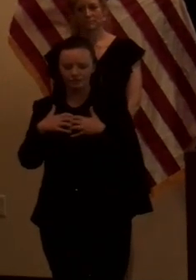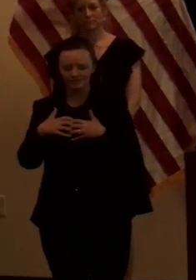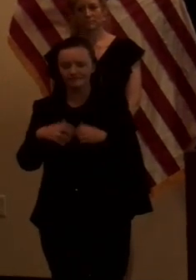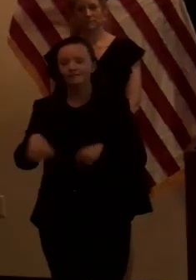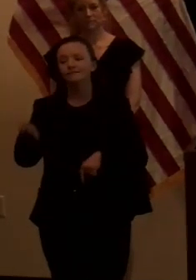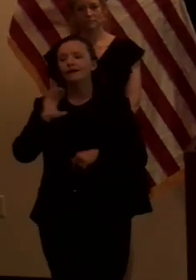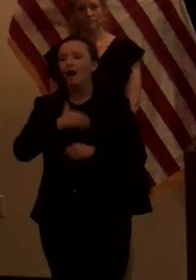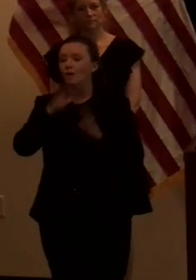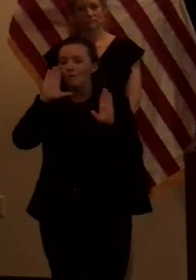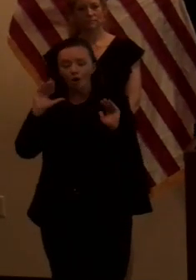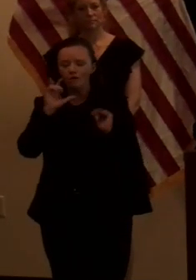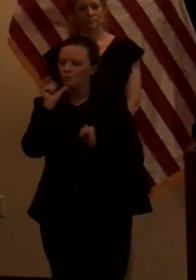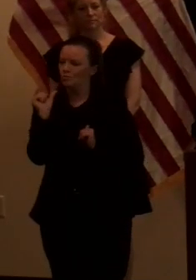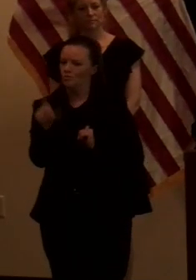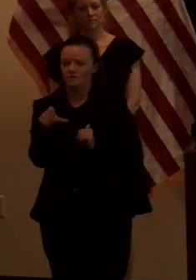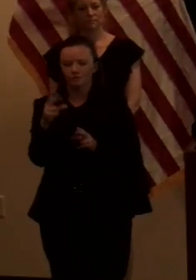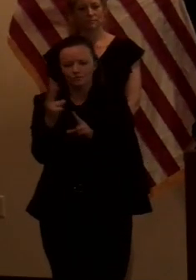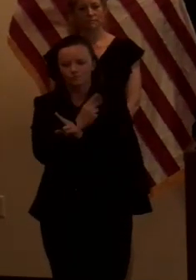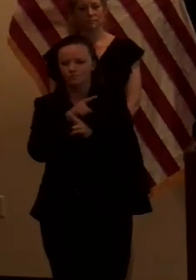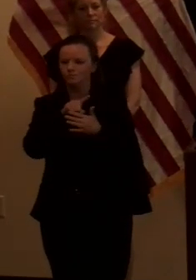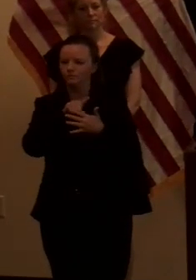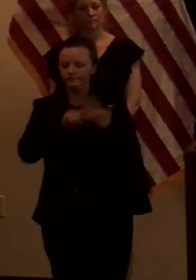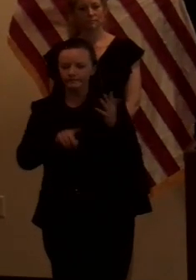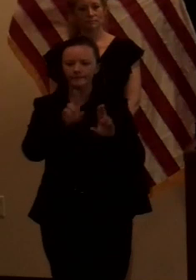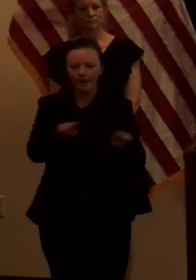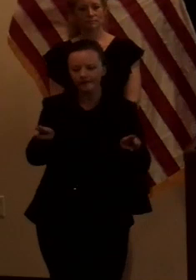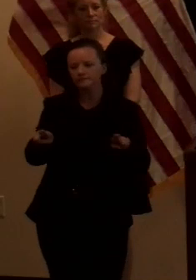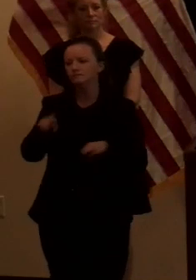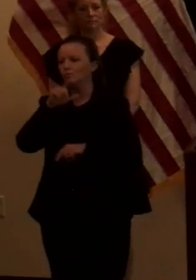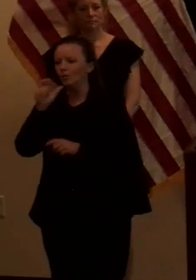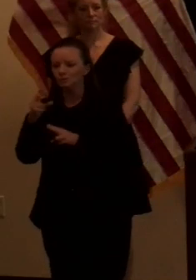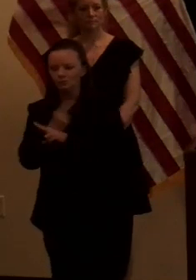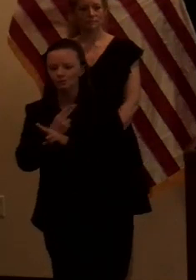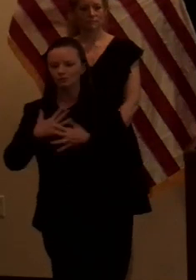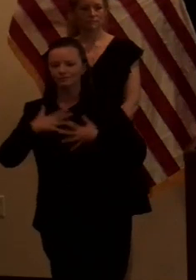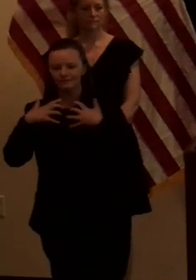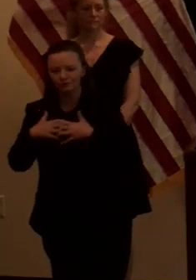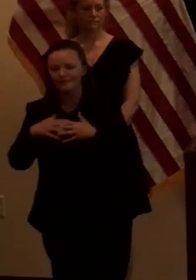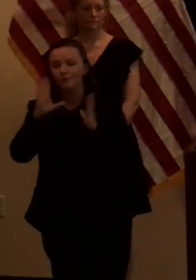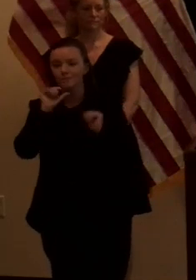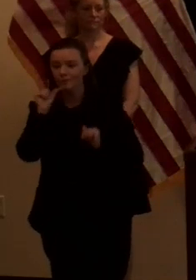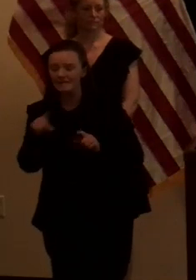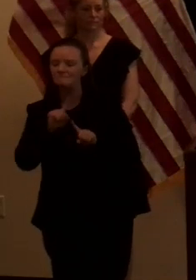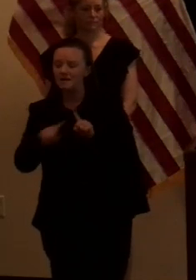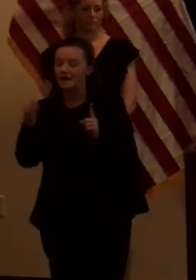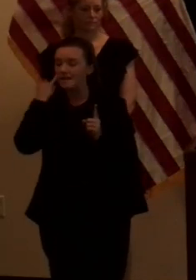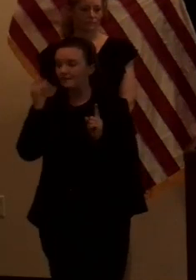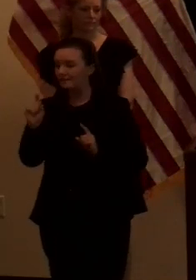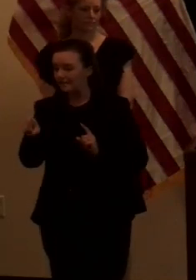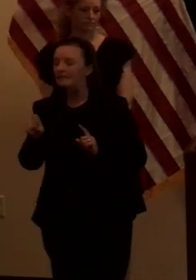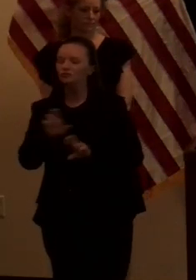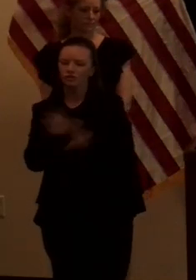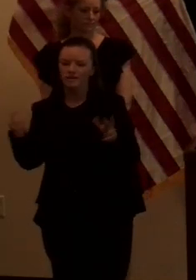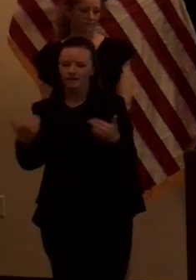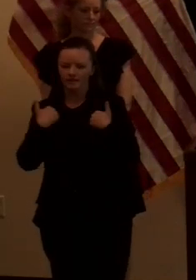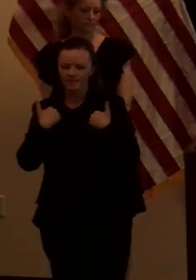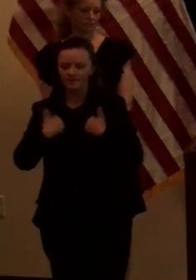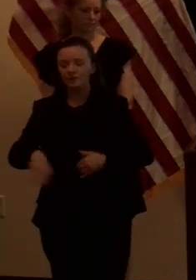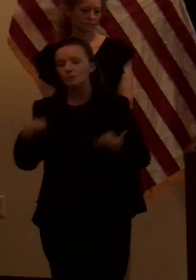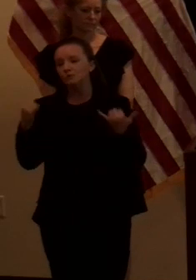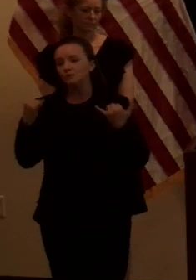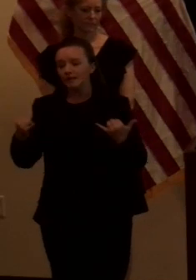these devices, but we have them in case we do. Today, we've taken additional steps